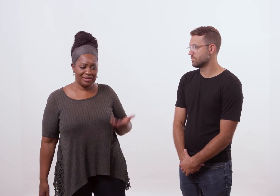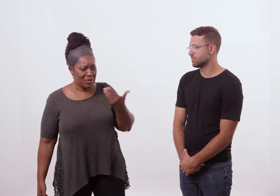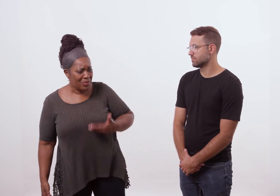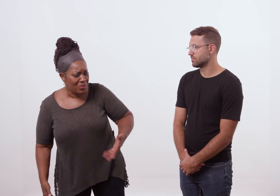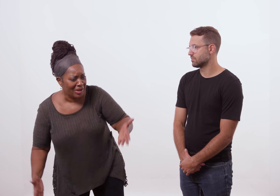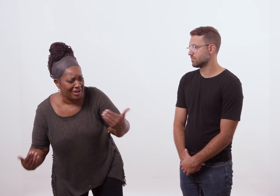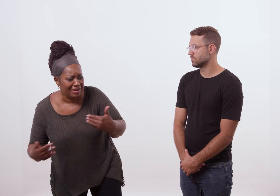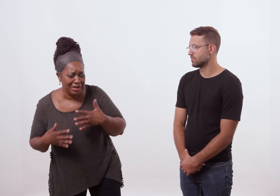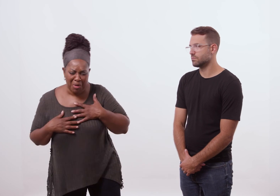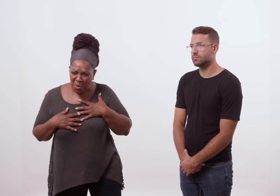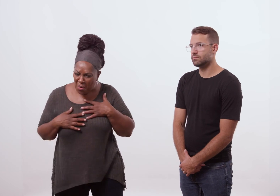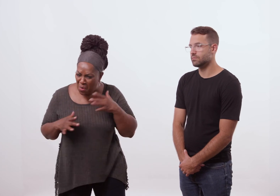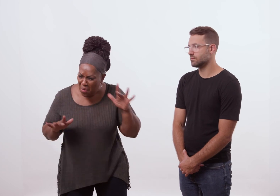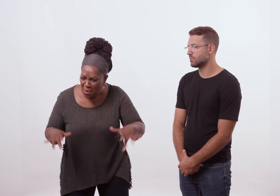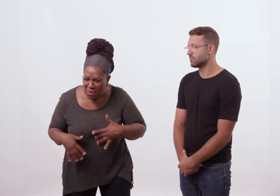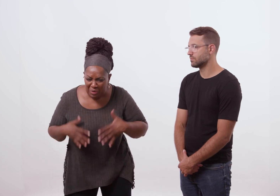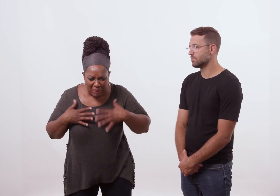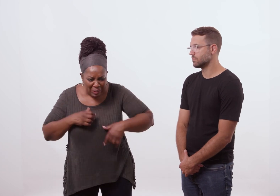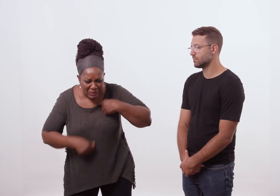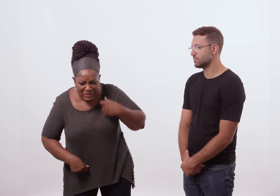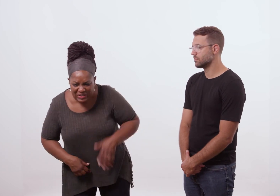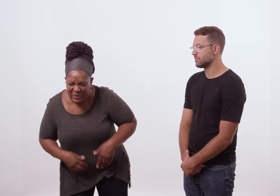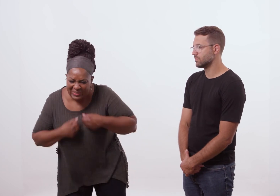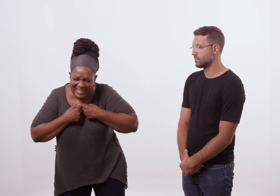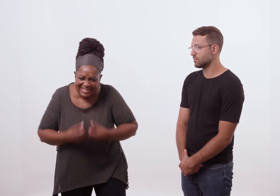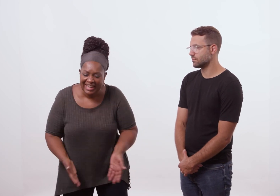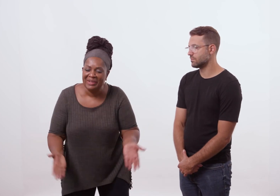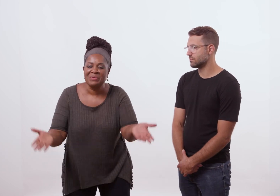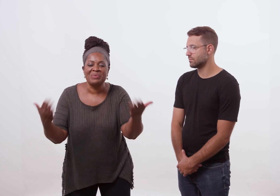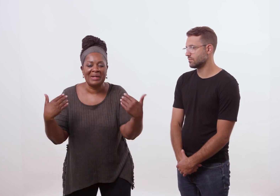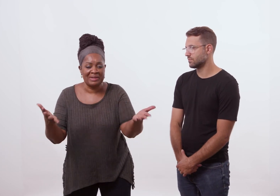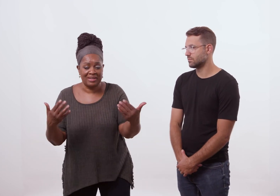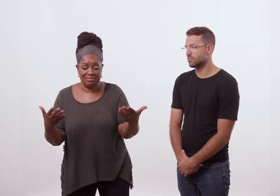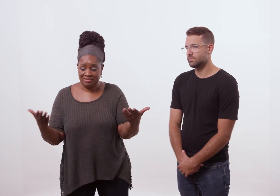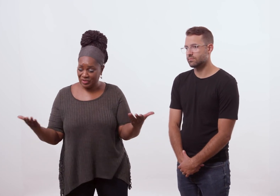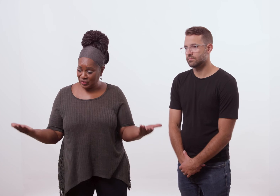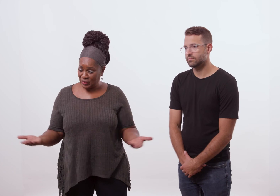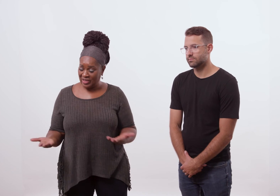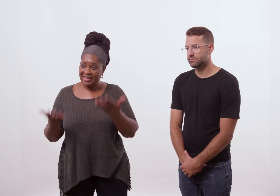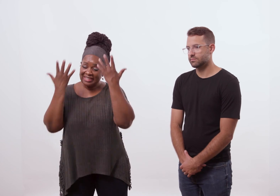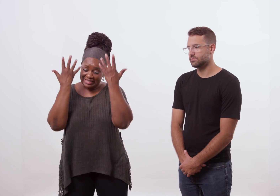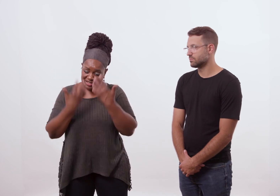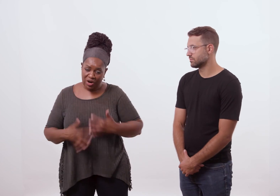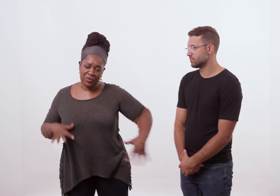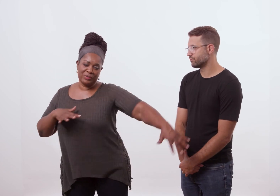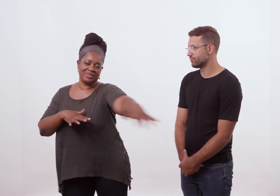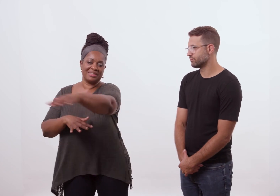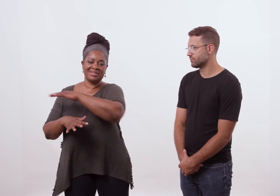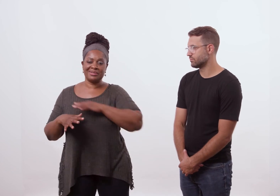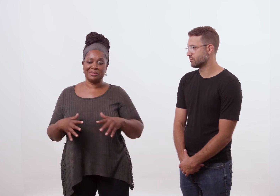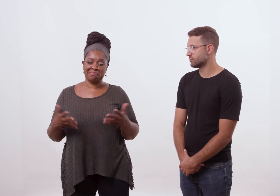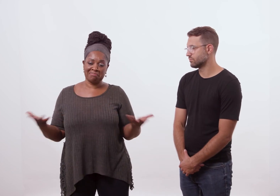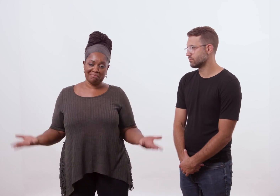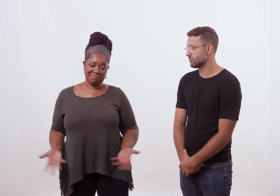Welcome, my ragged young visitors. Welcome to Sorrow's End.